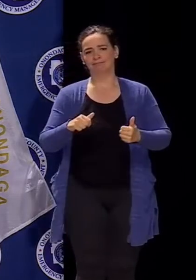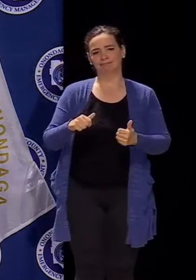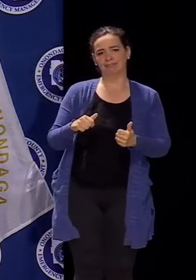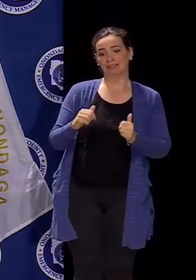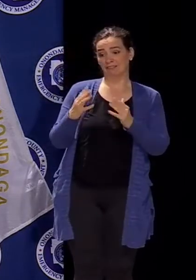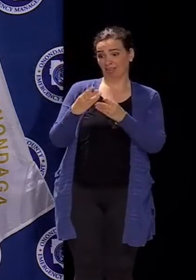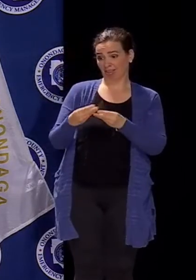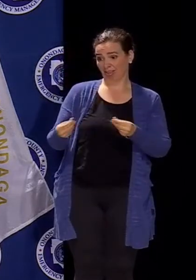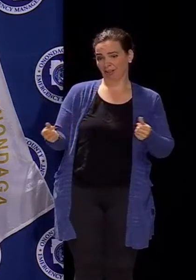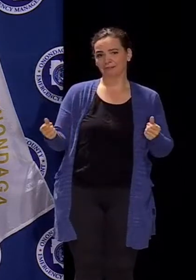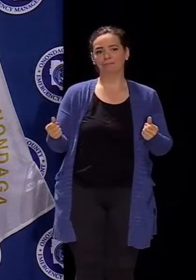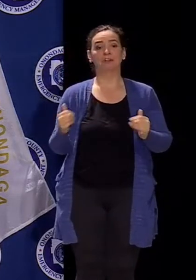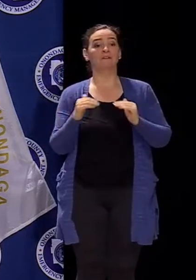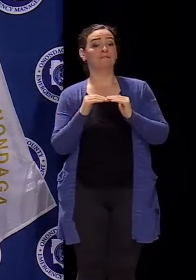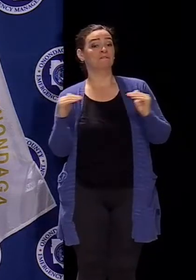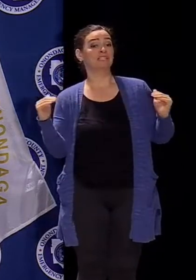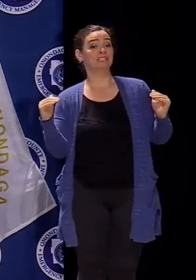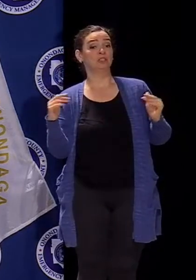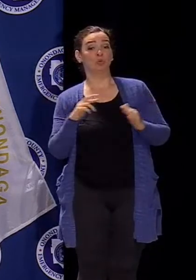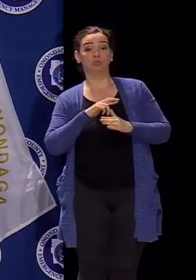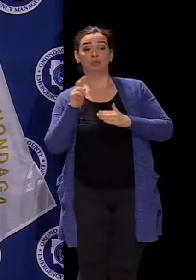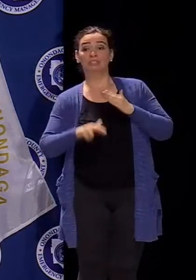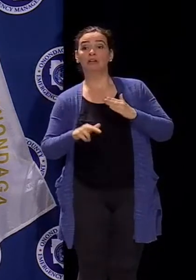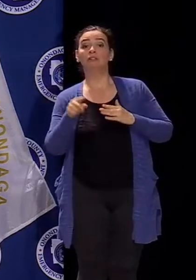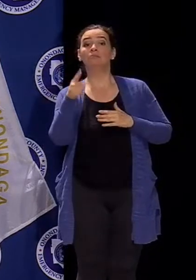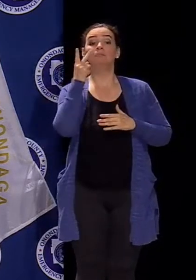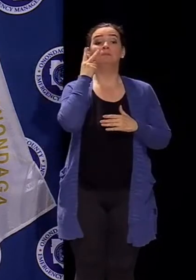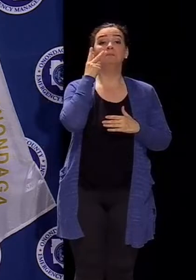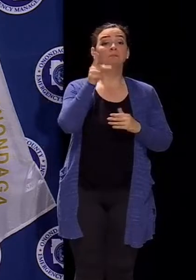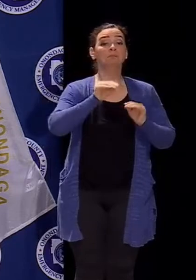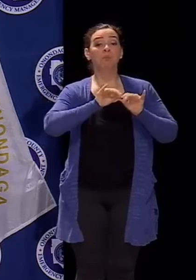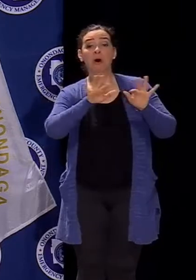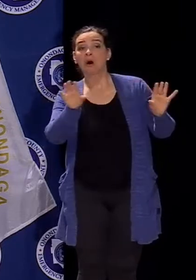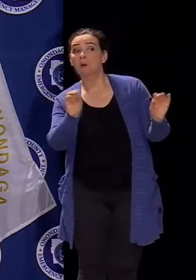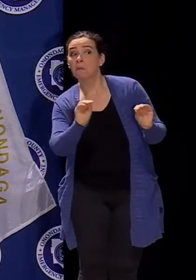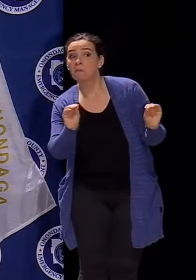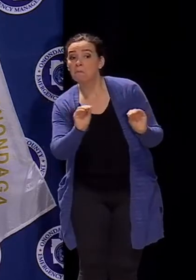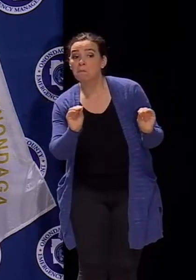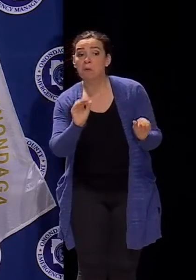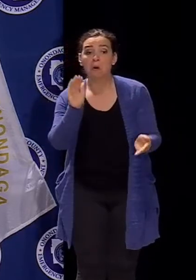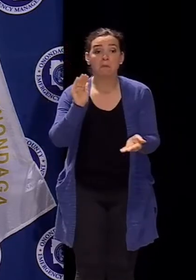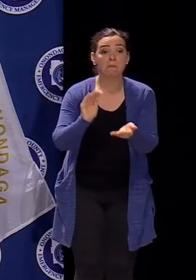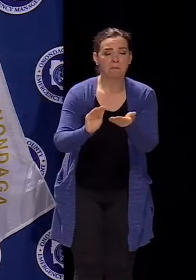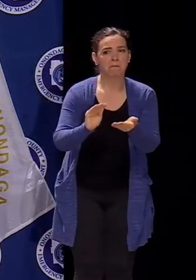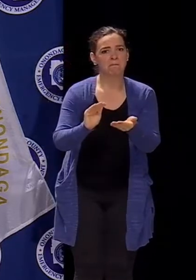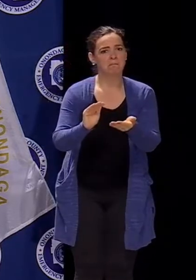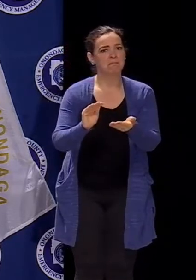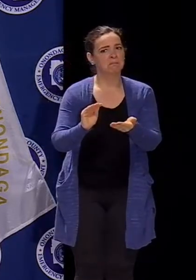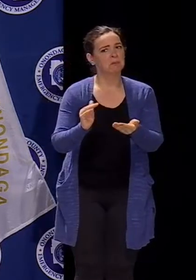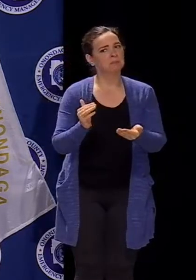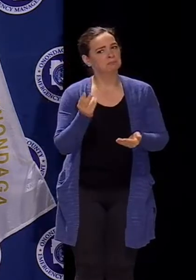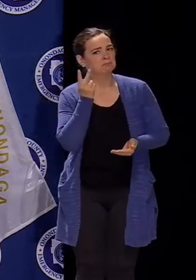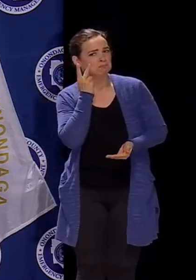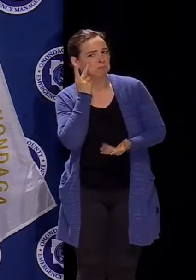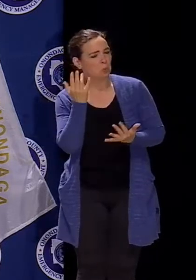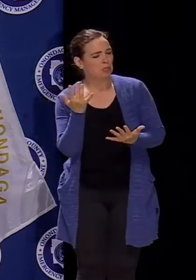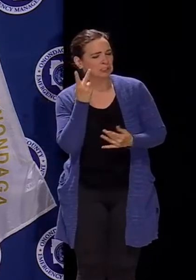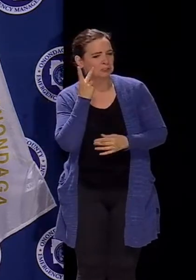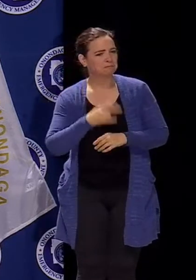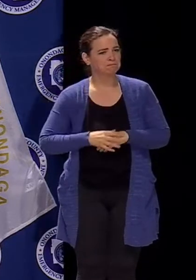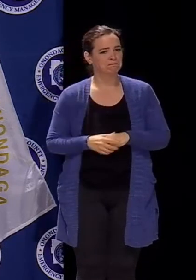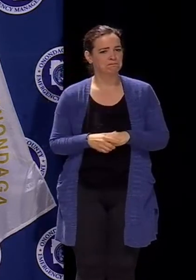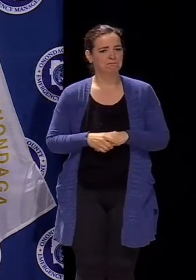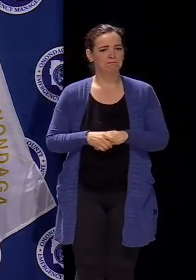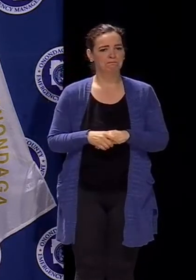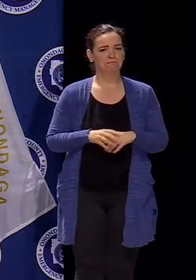Because drastic density increases in phase 2 from phase 1. How come the number of active cases is staying so